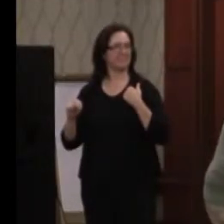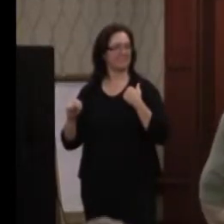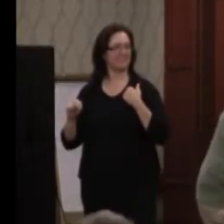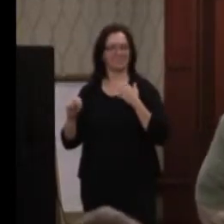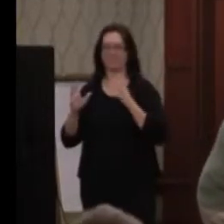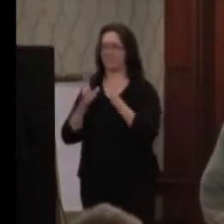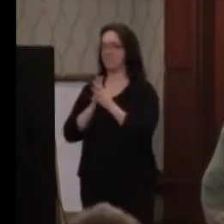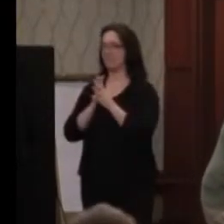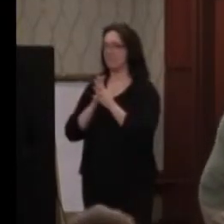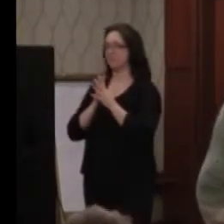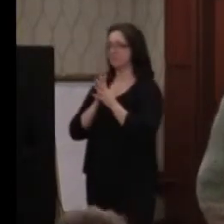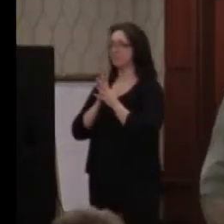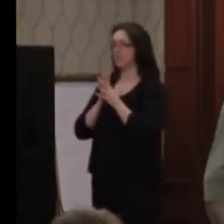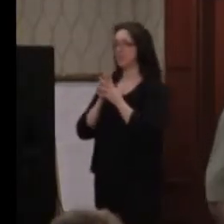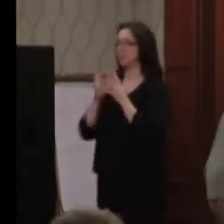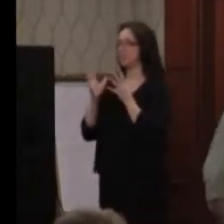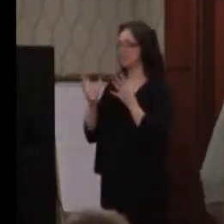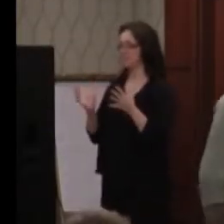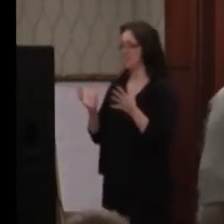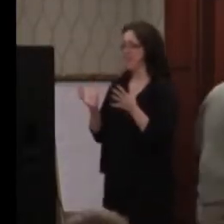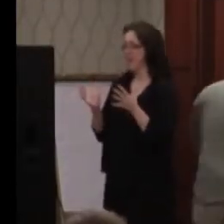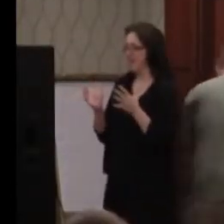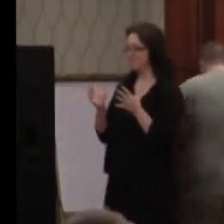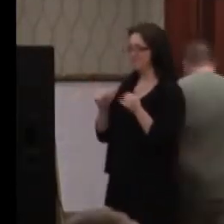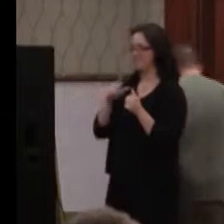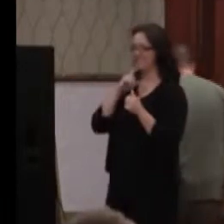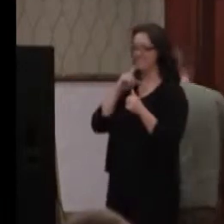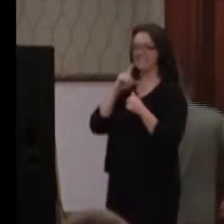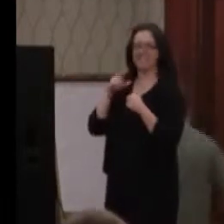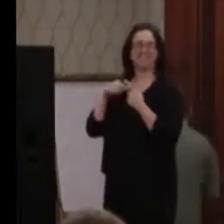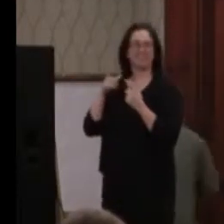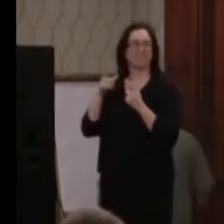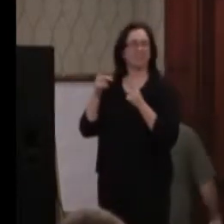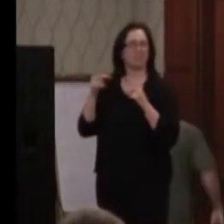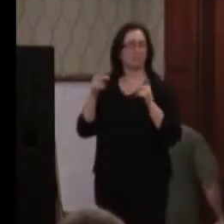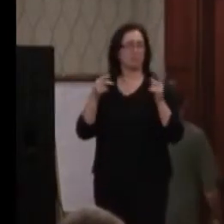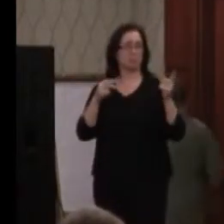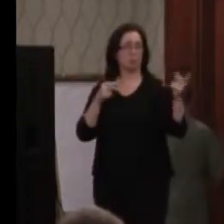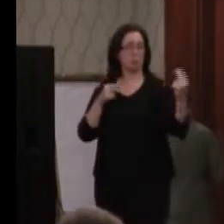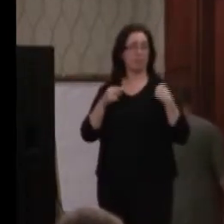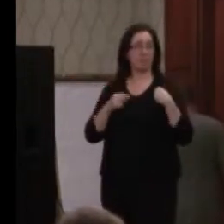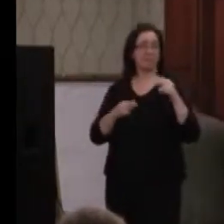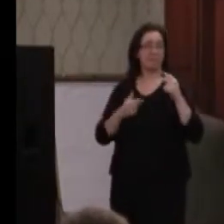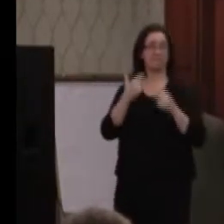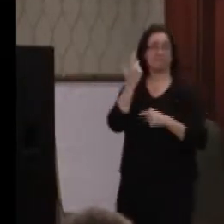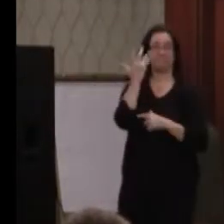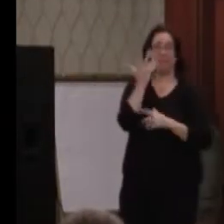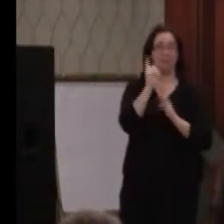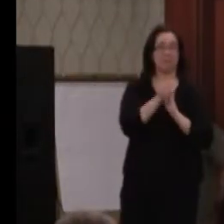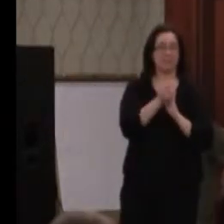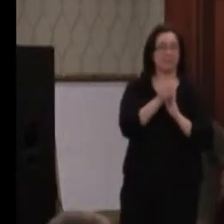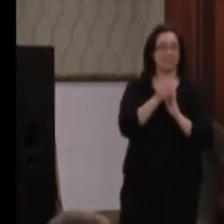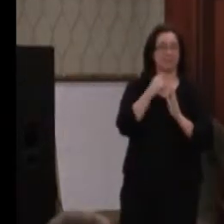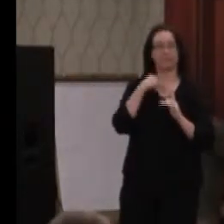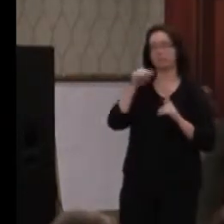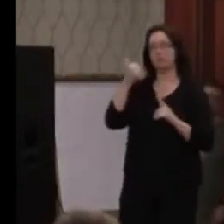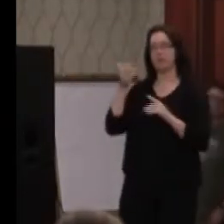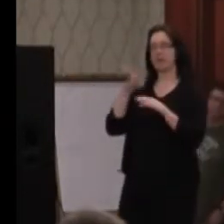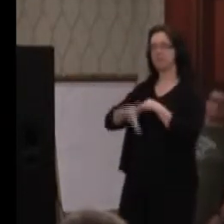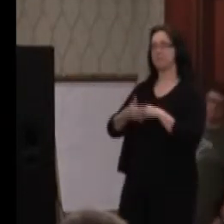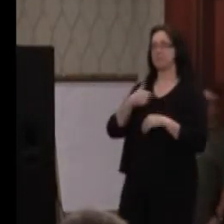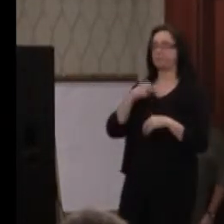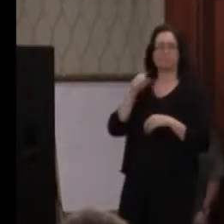There's a lot that can be said as you hear, so I'm gonna have you look at me at like 5 minutes. I know we, each of us have 10 and we have someone coming